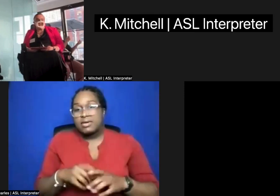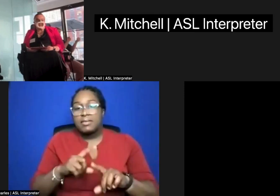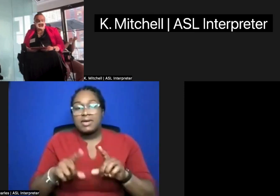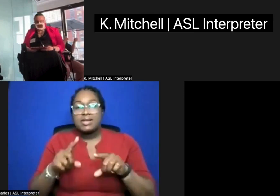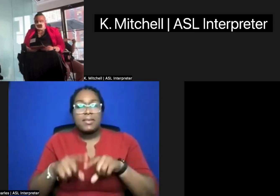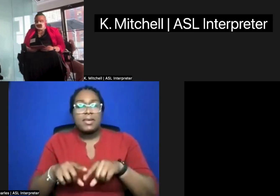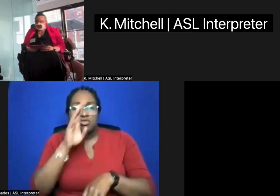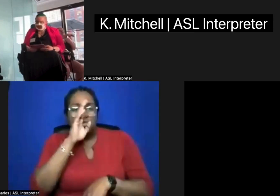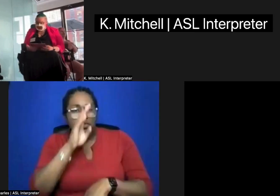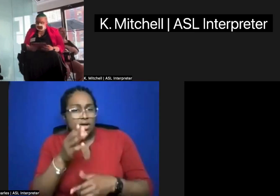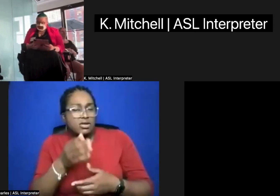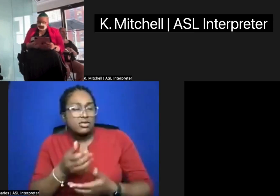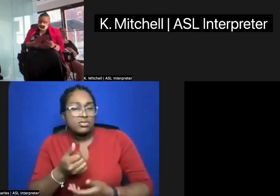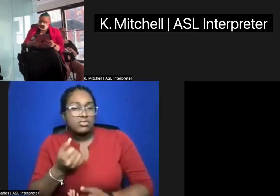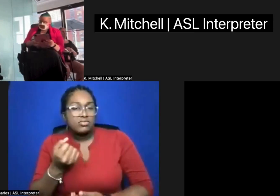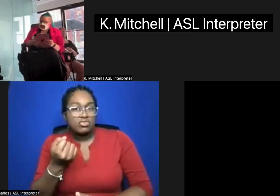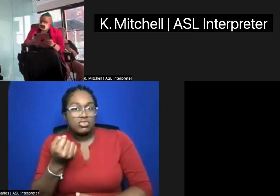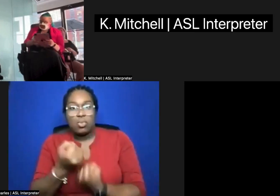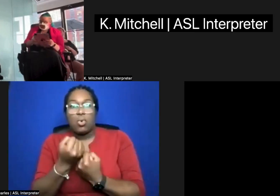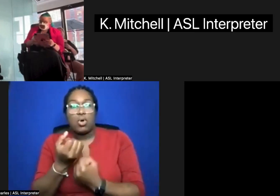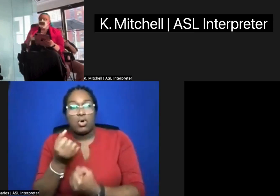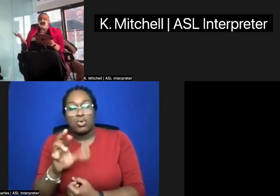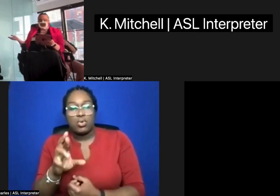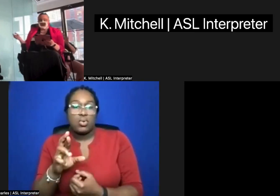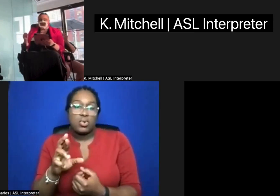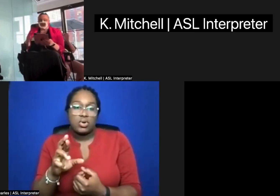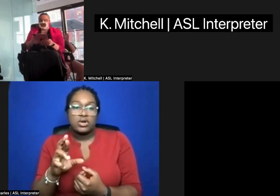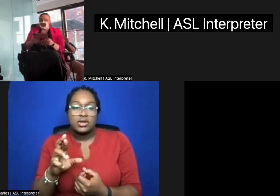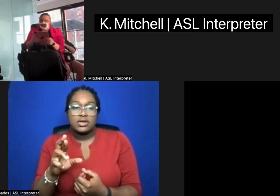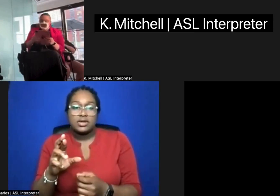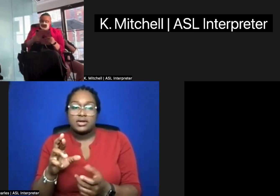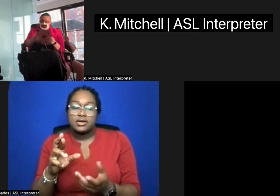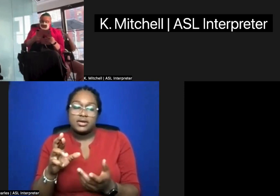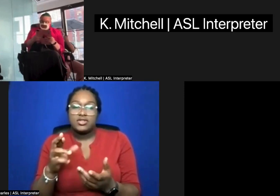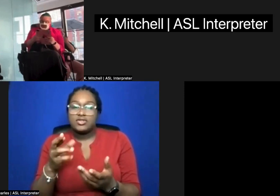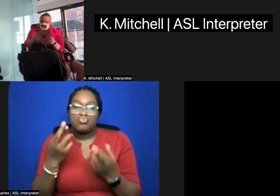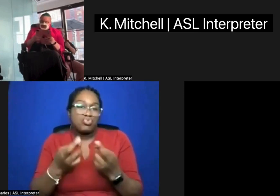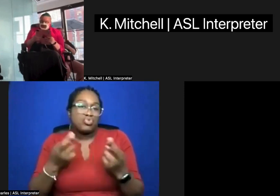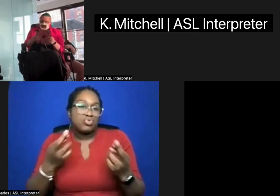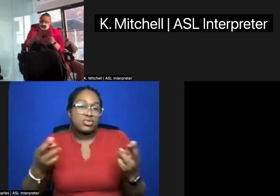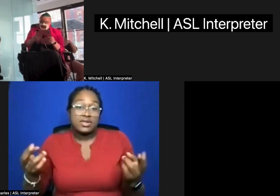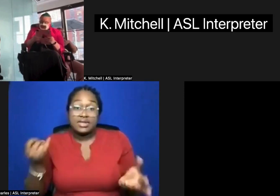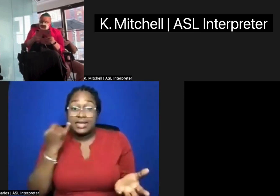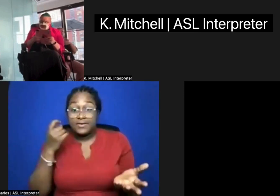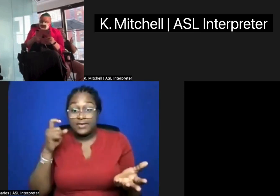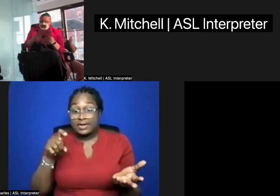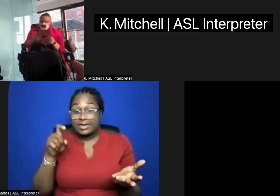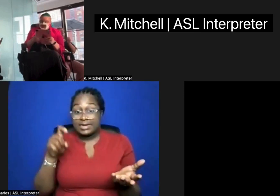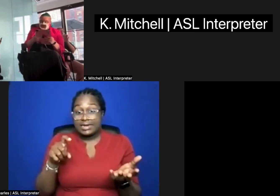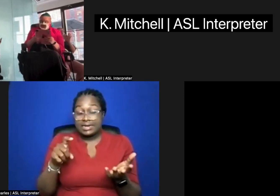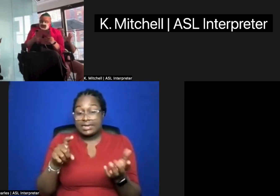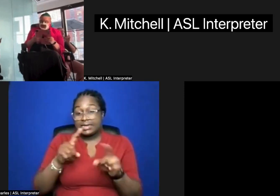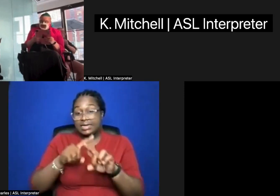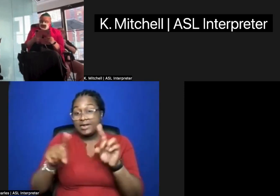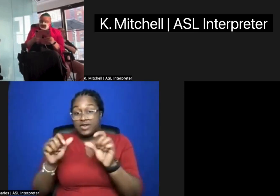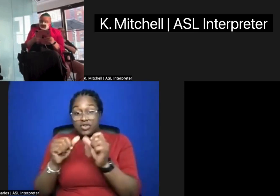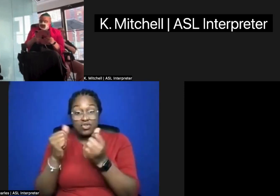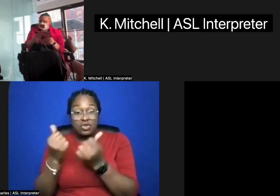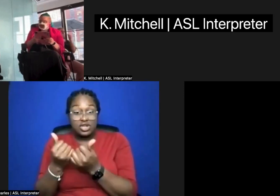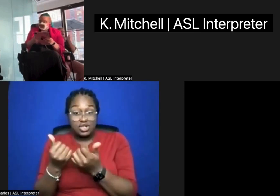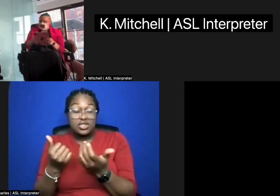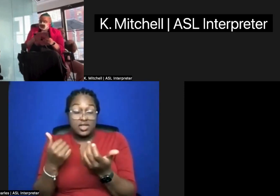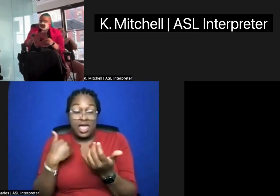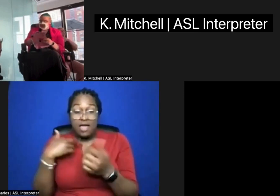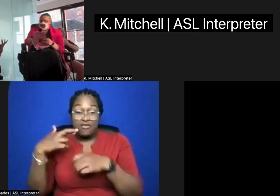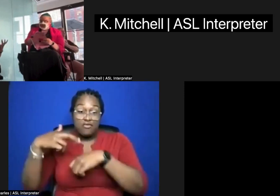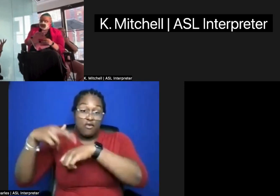folks. And also state bar associations too, if you're looking for referrals, every state bar association has a referral service. So you